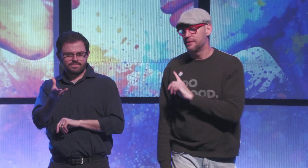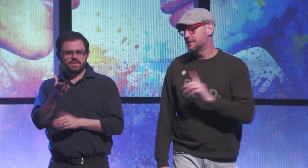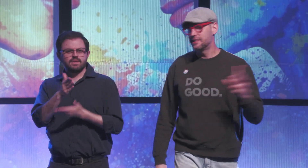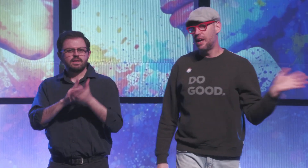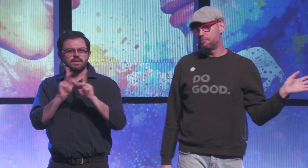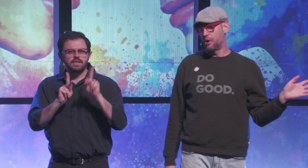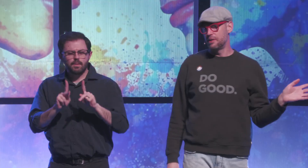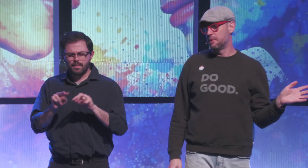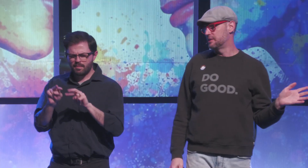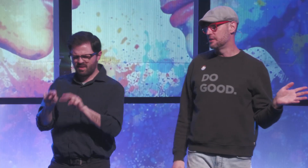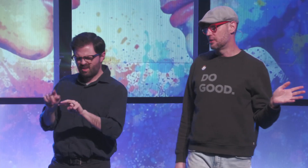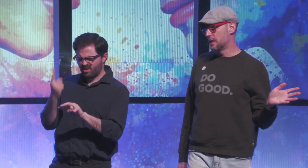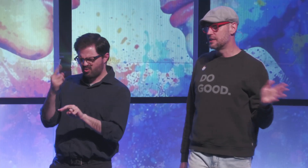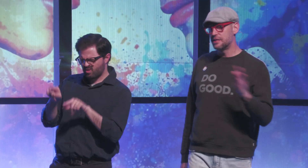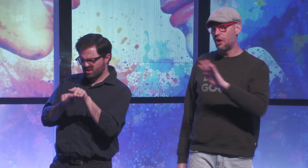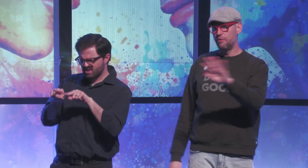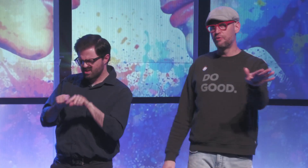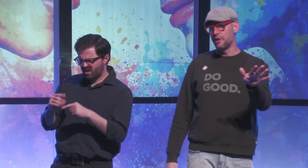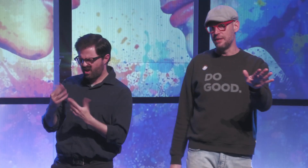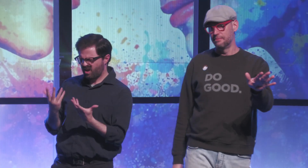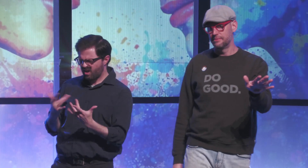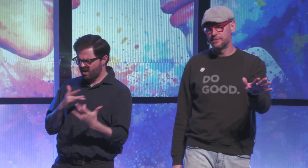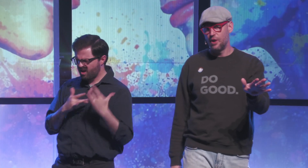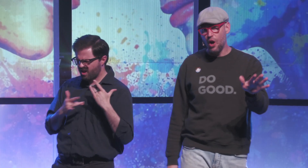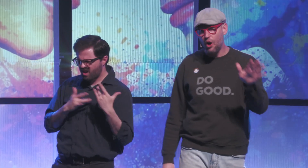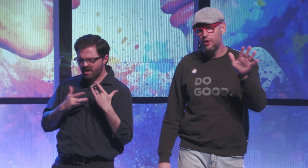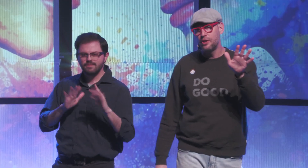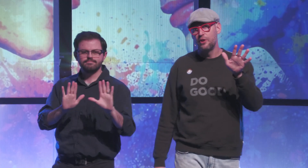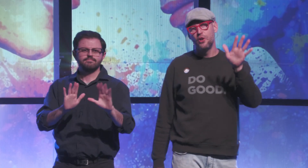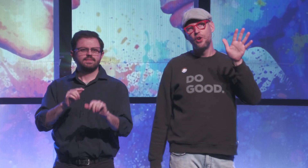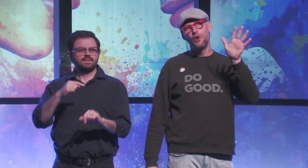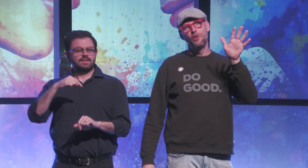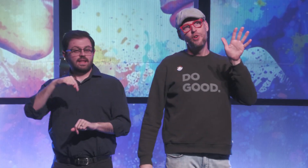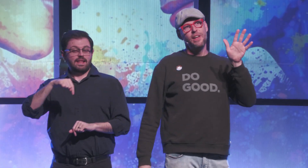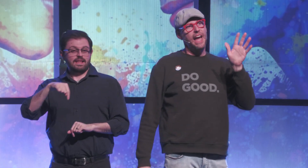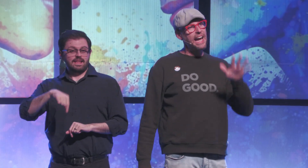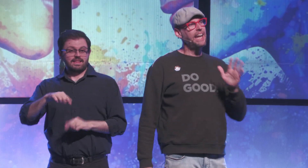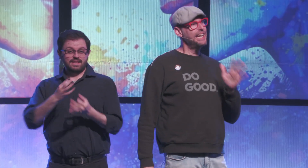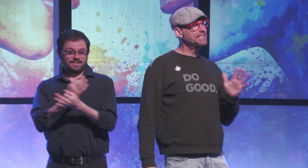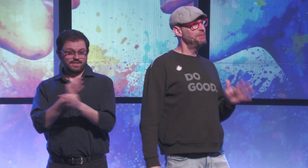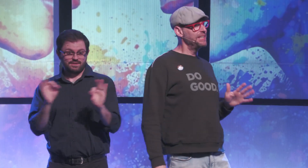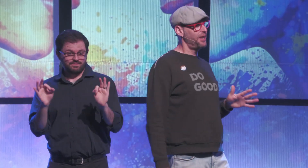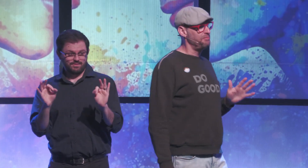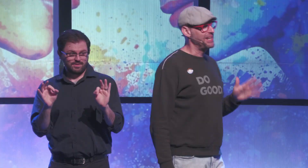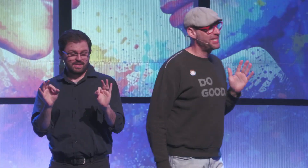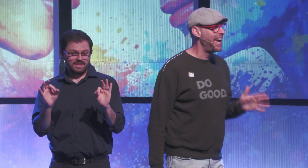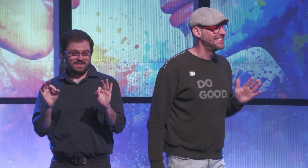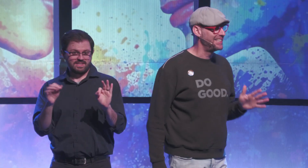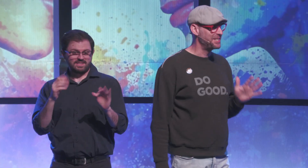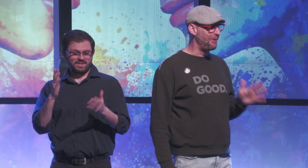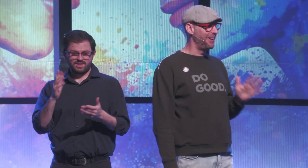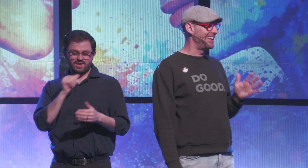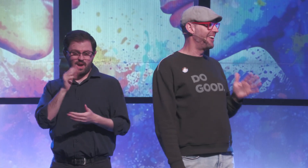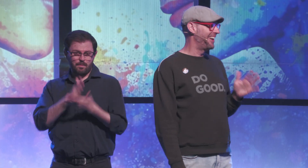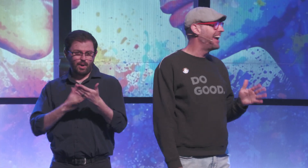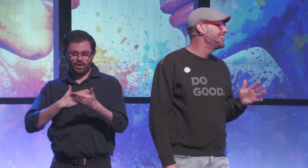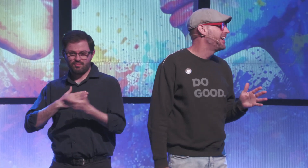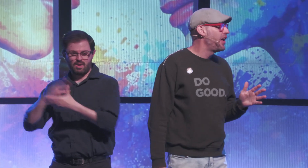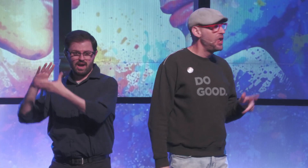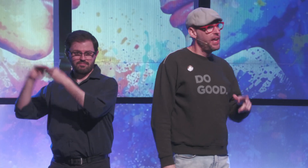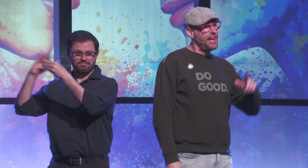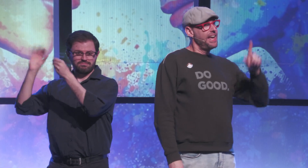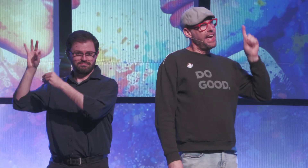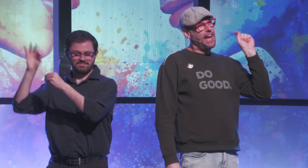that. This is not part of the message, okay? This is all free. I got to get some things off my chest this morning, all